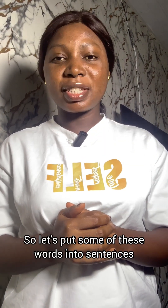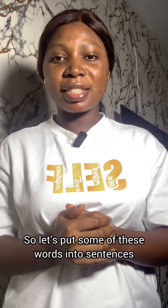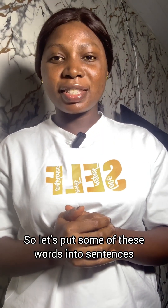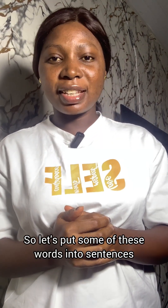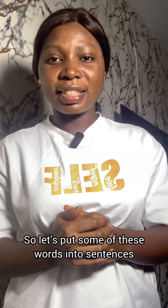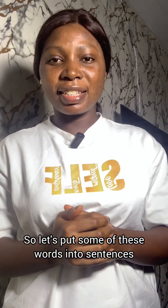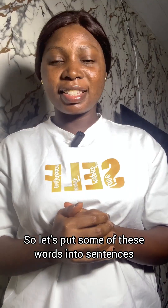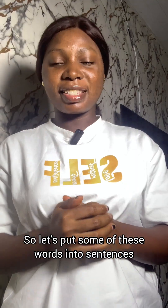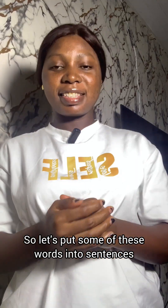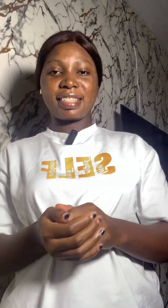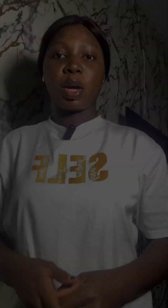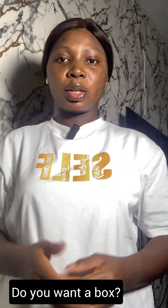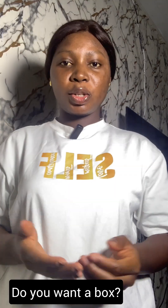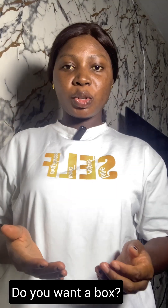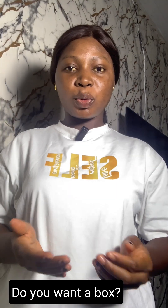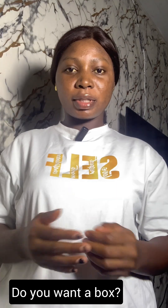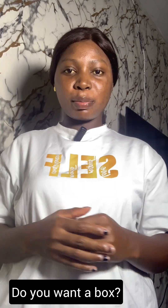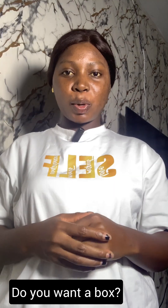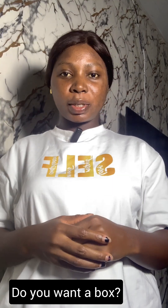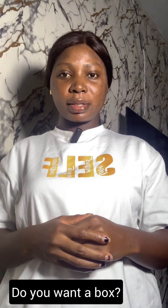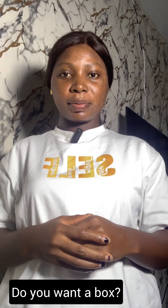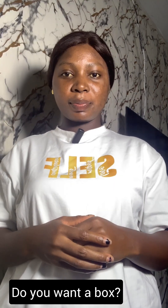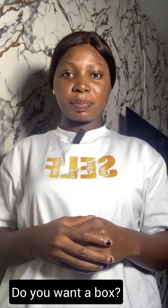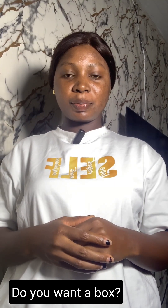into sentences. Do you want a box?